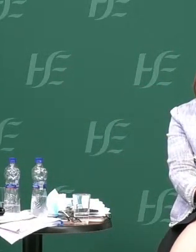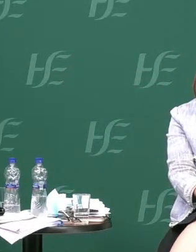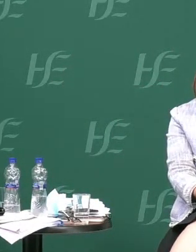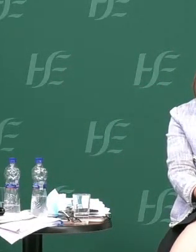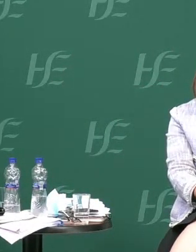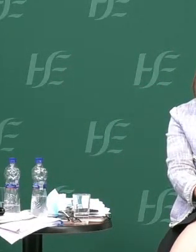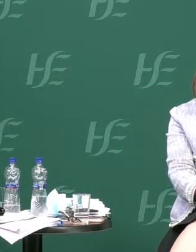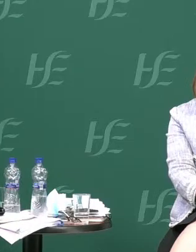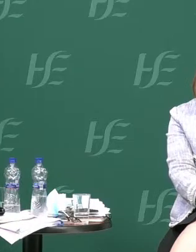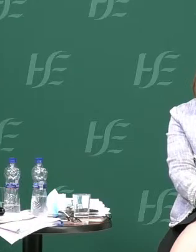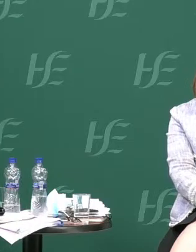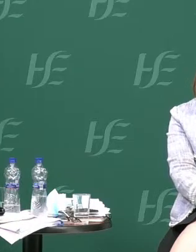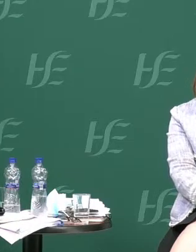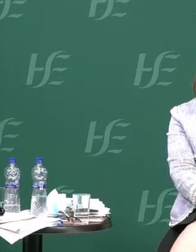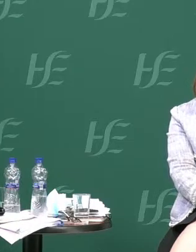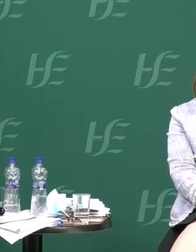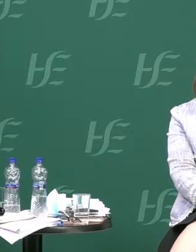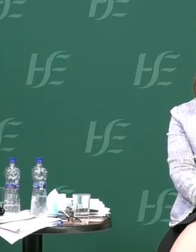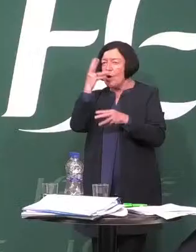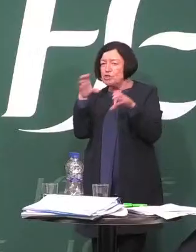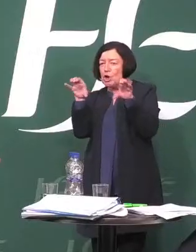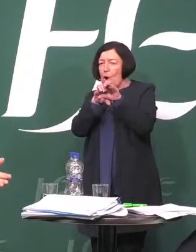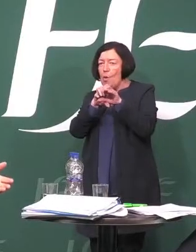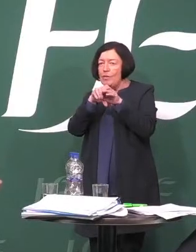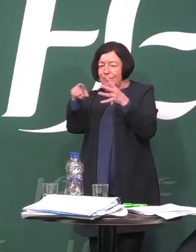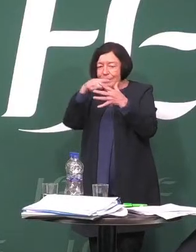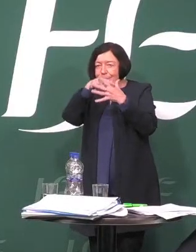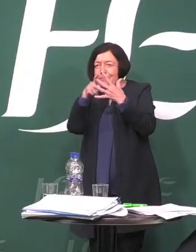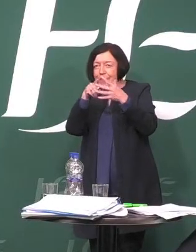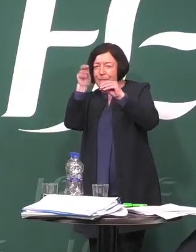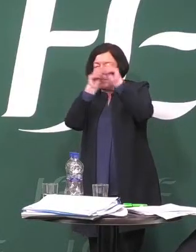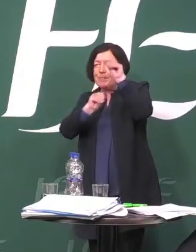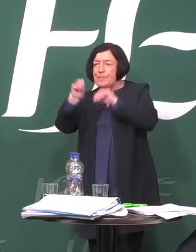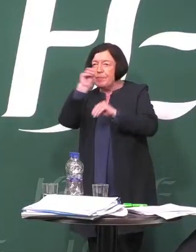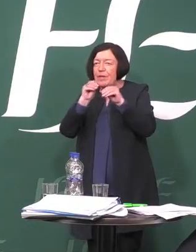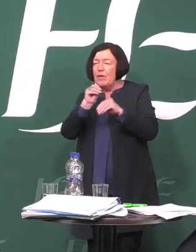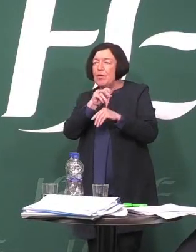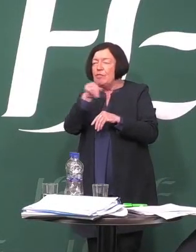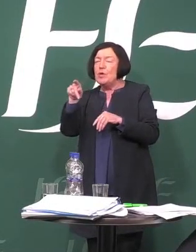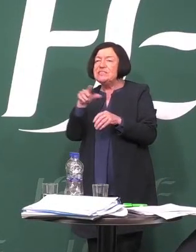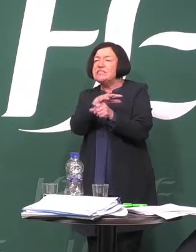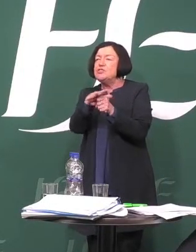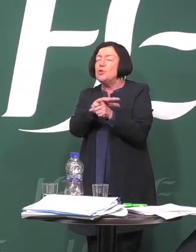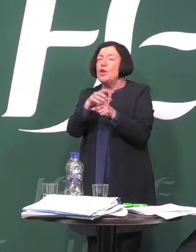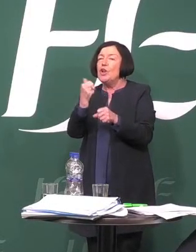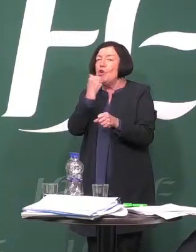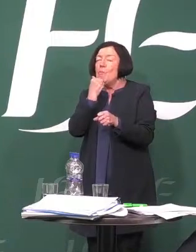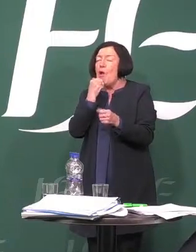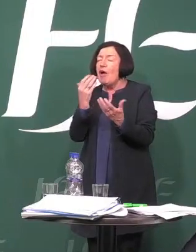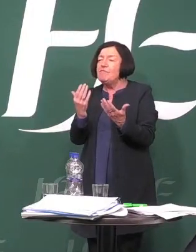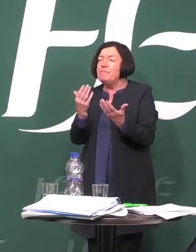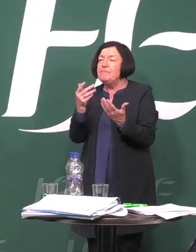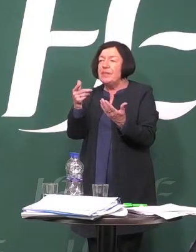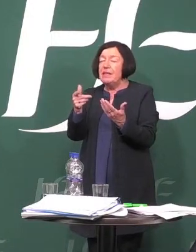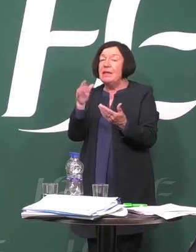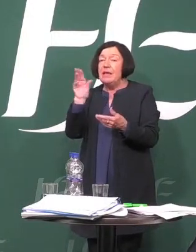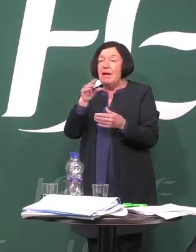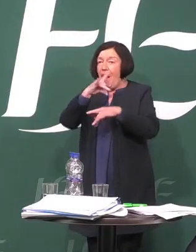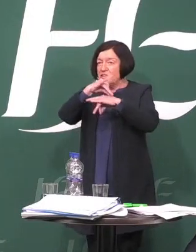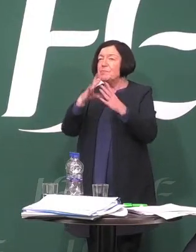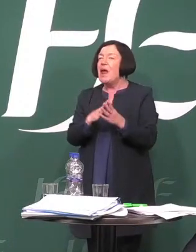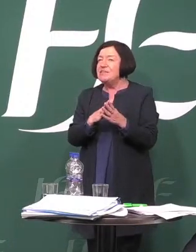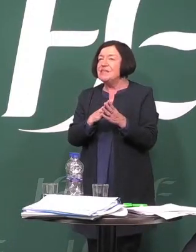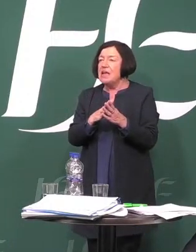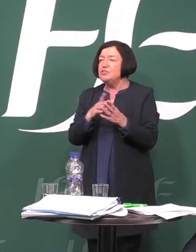We're all watching very closely the modelling from the optimistic to pessimistic scenarios, which talks about the number of cases, but also